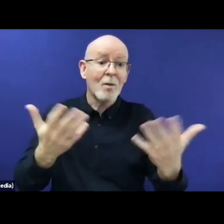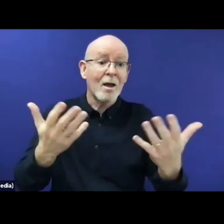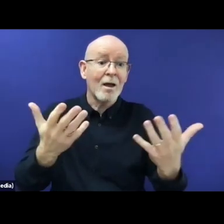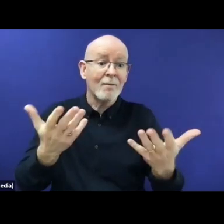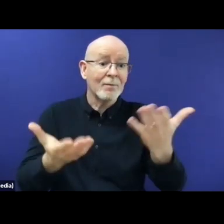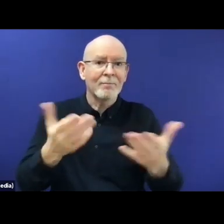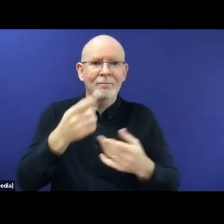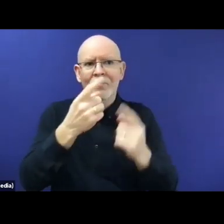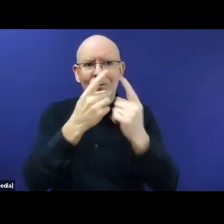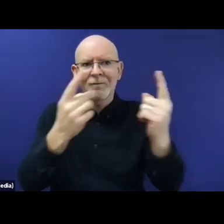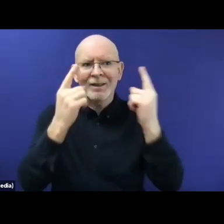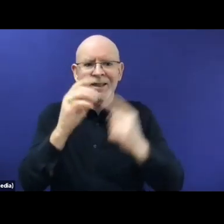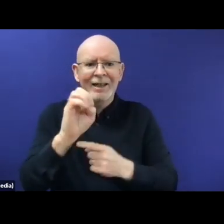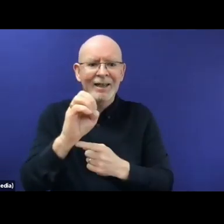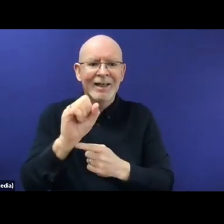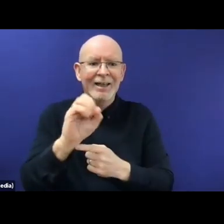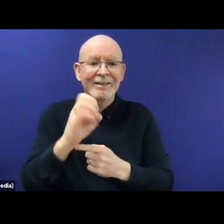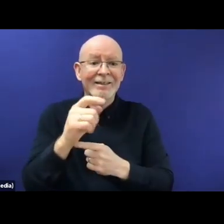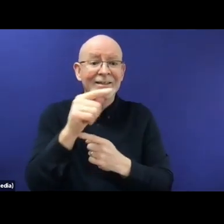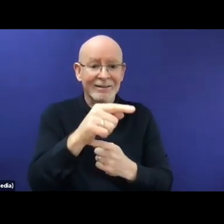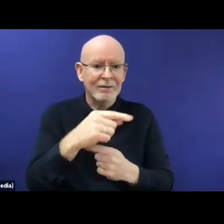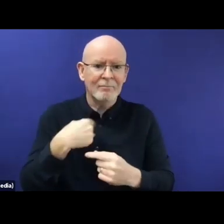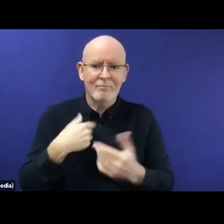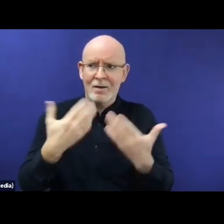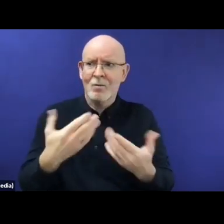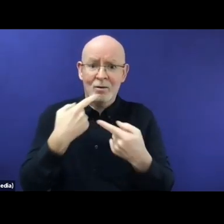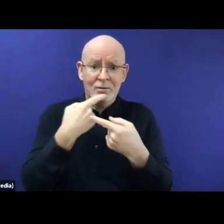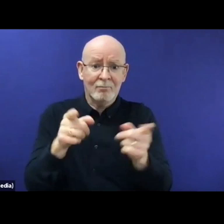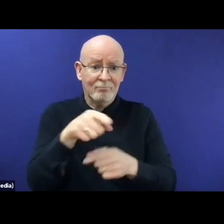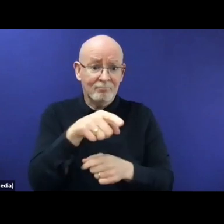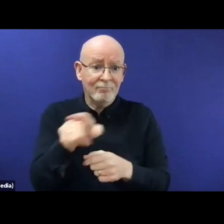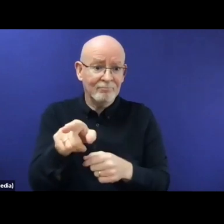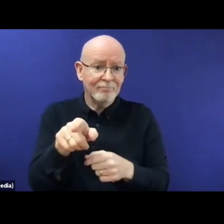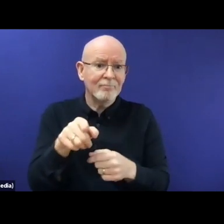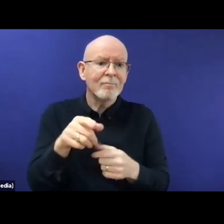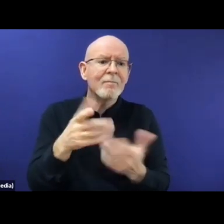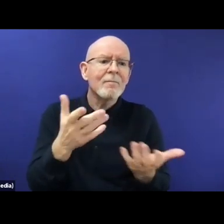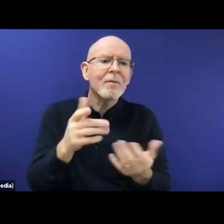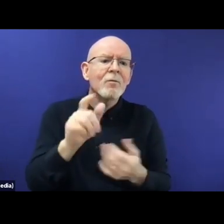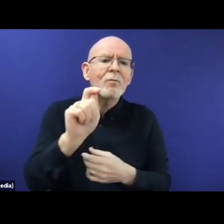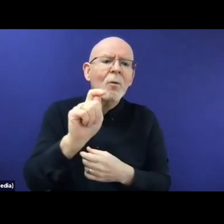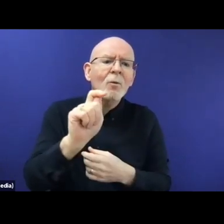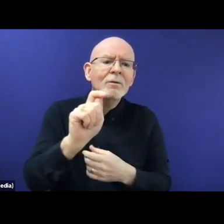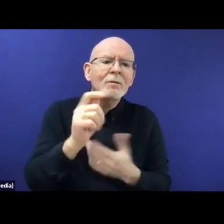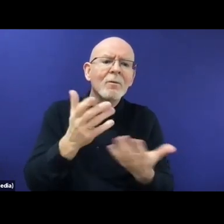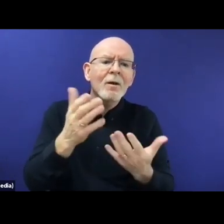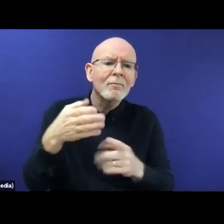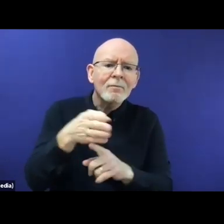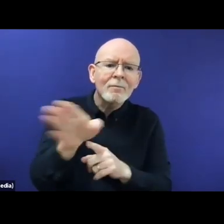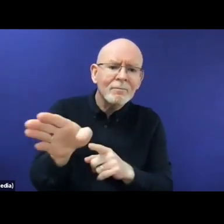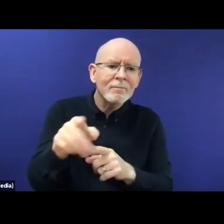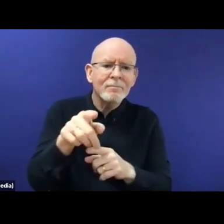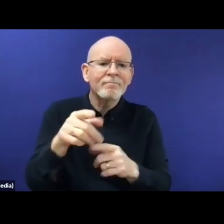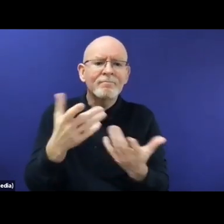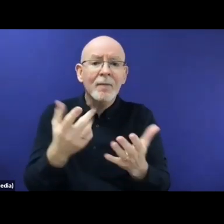channel, and the link is in the chat box. It uses less bandwidth than